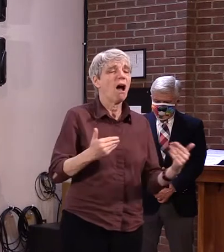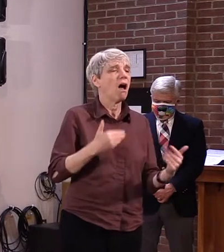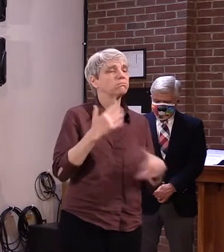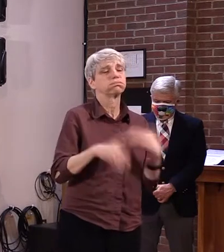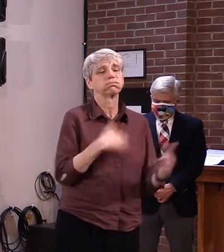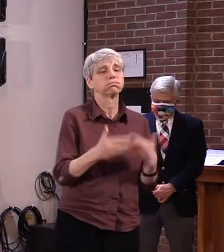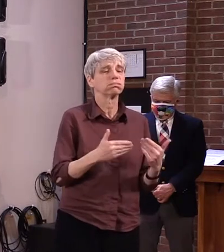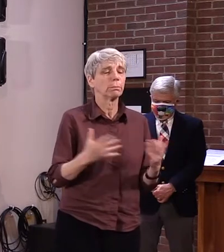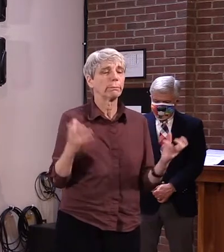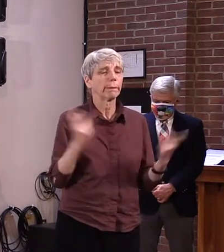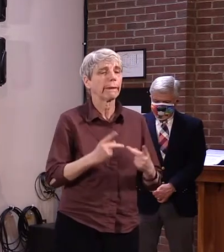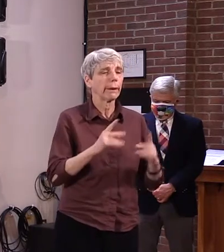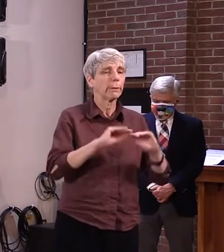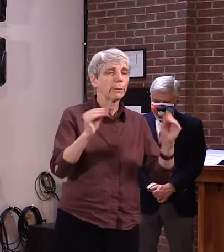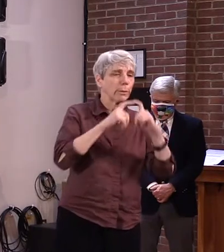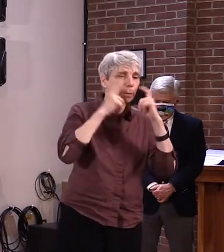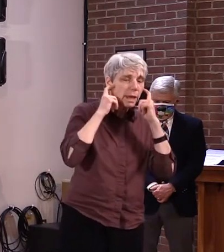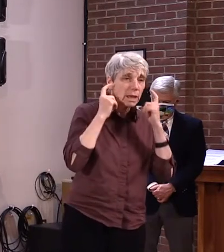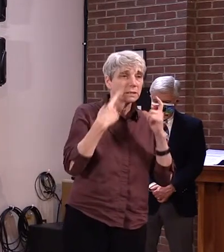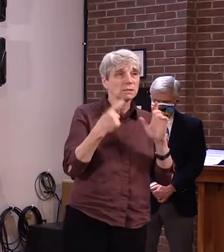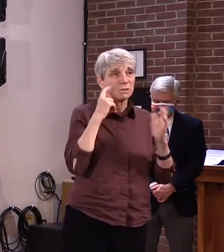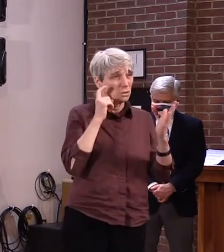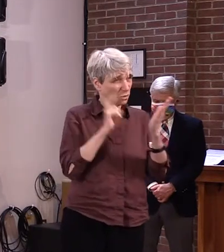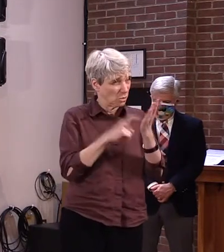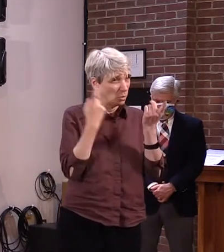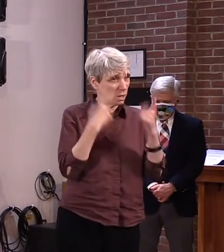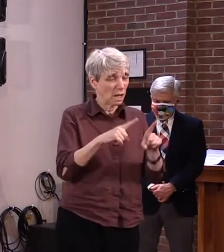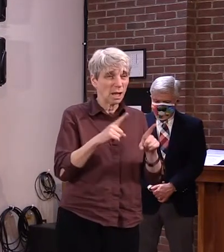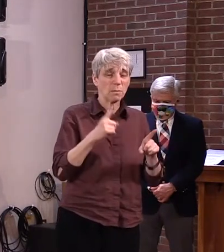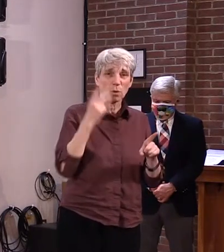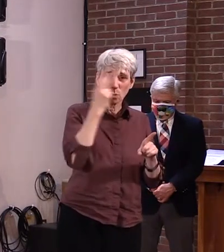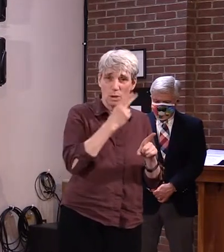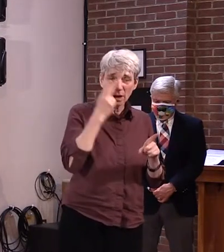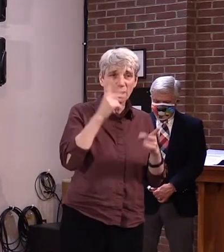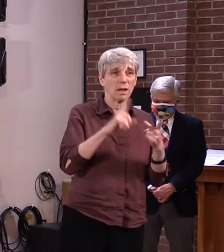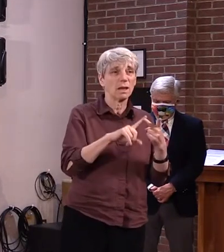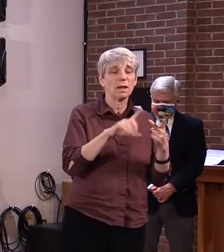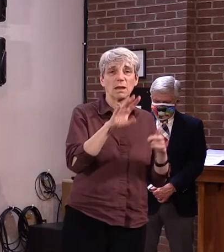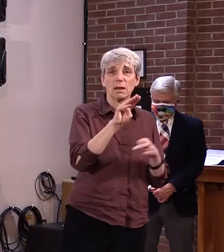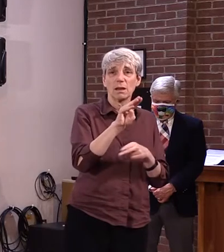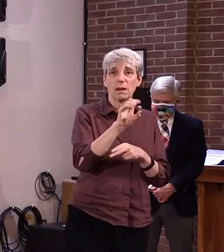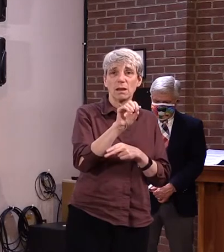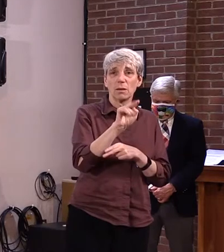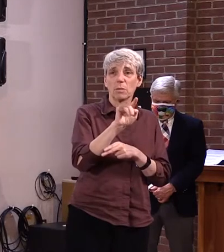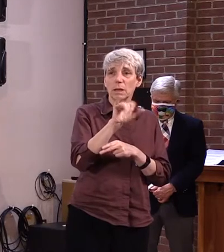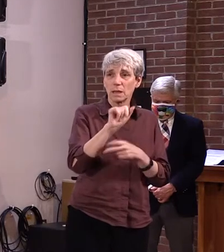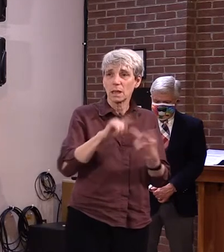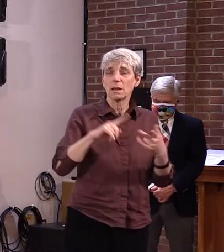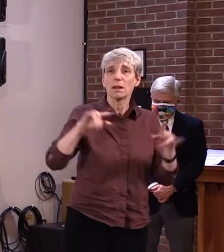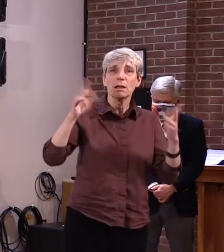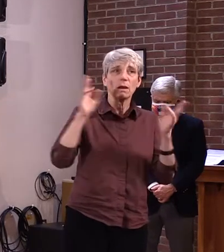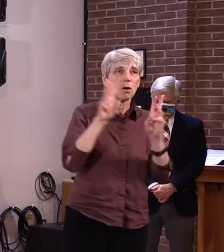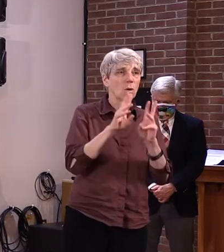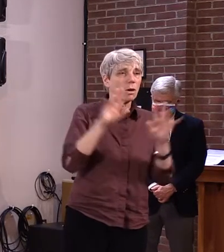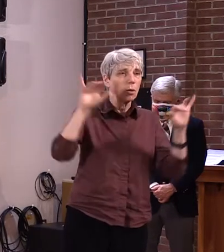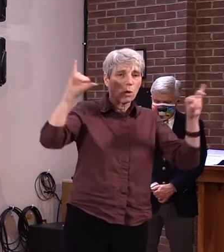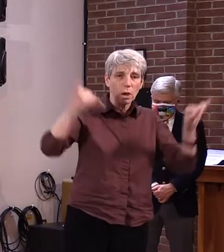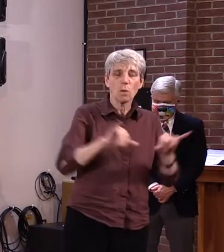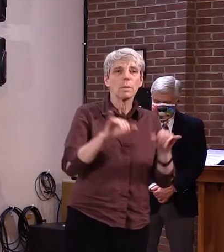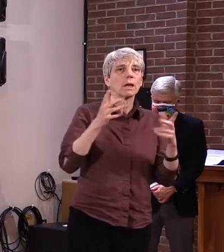Wyoming, Montana, Hawaii, and so forth, and their rates have climbed significantly since they